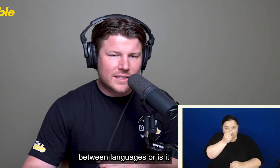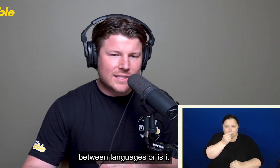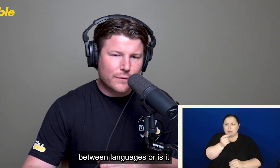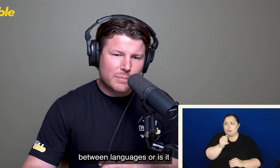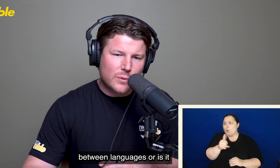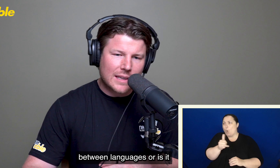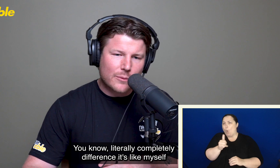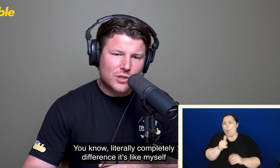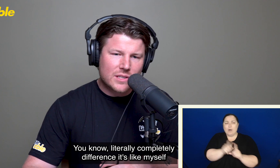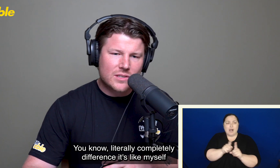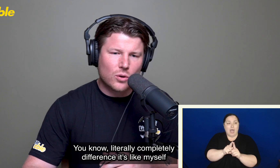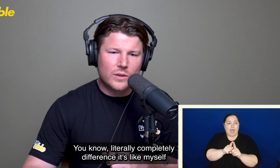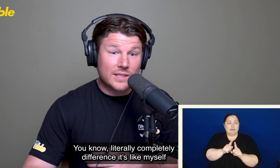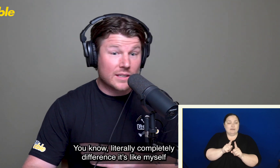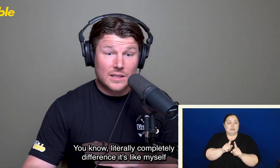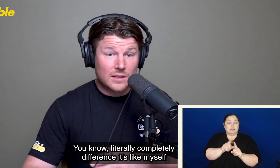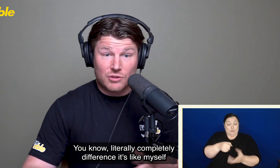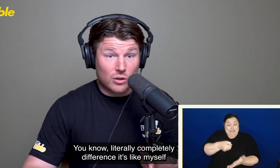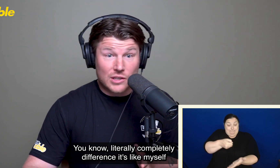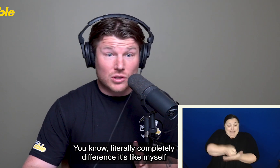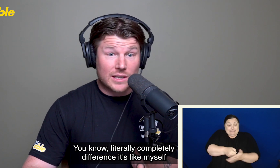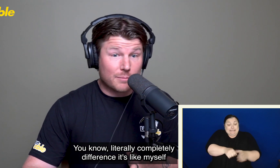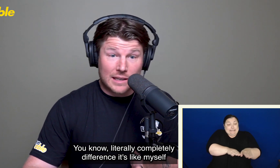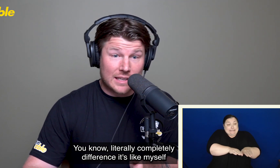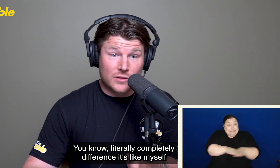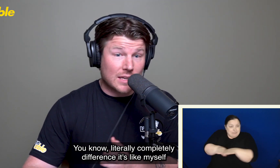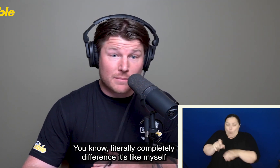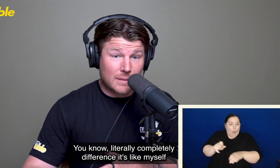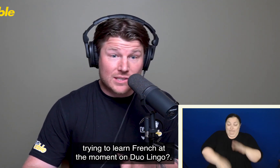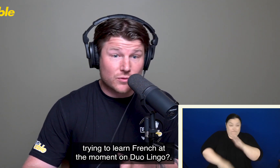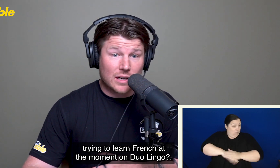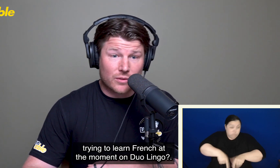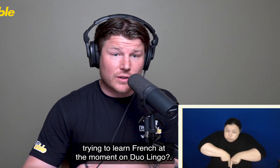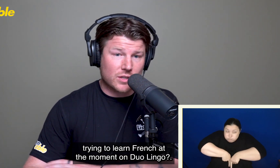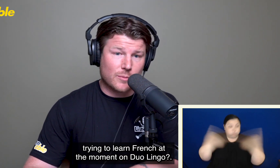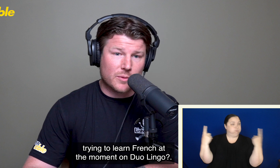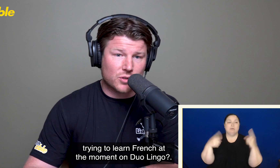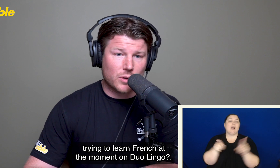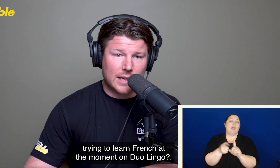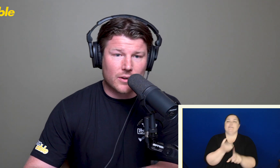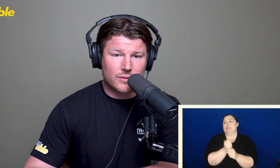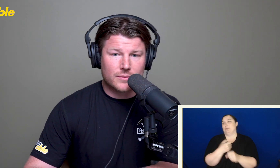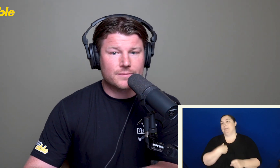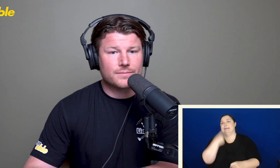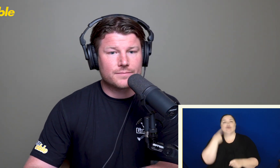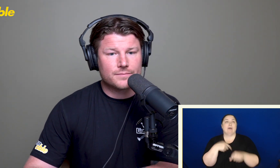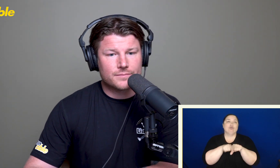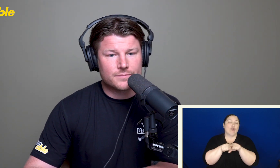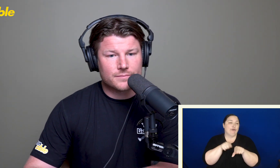nuance that's different between languages? Or is it, literally completely different? It's like myself trying to learn French at the moment on Duolingo.